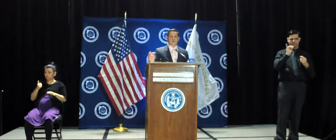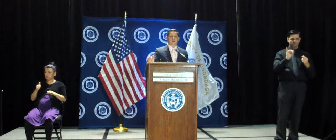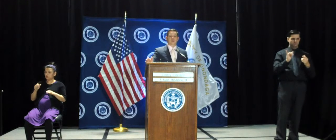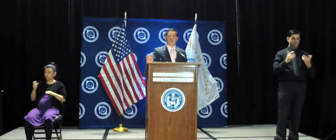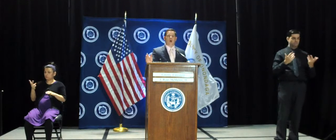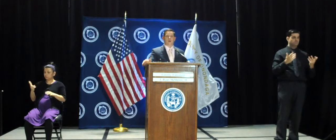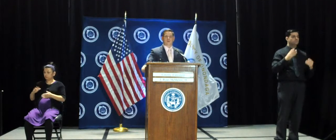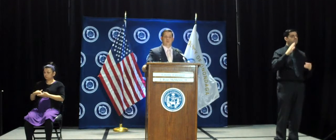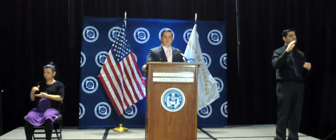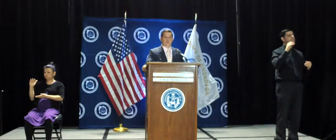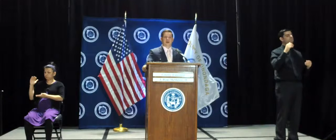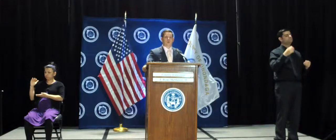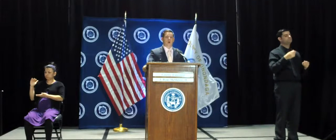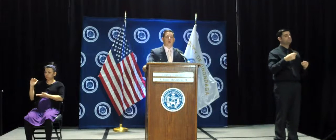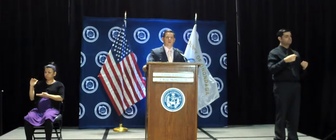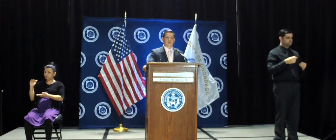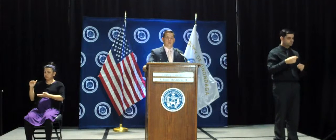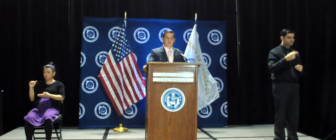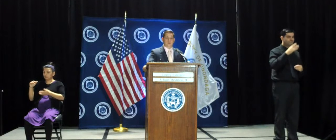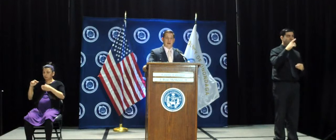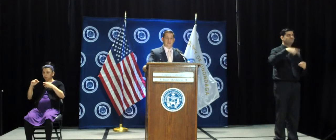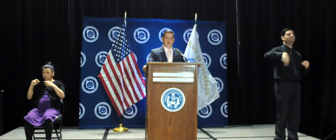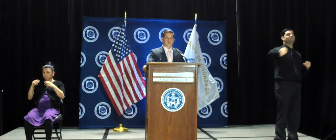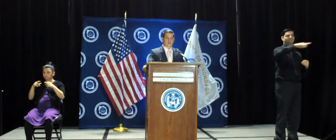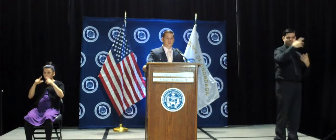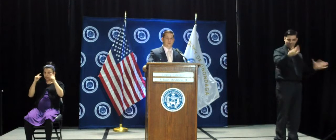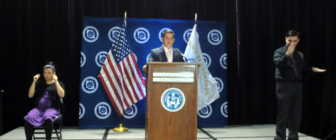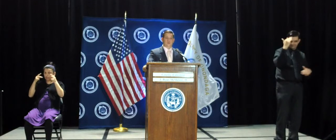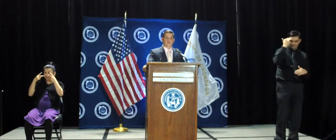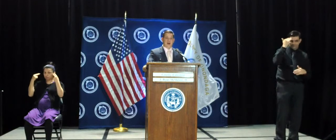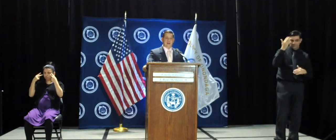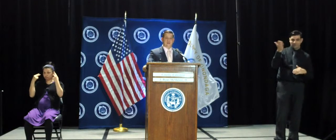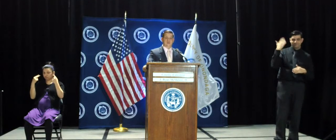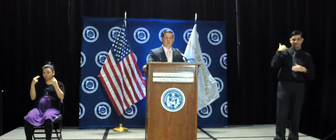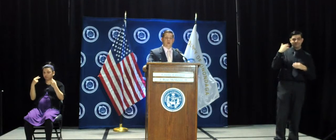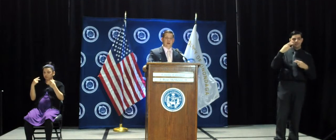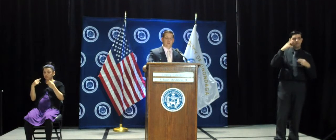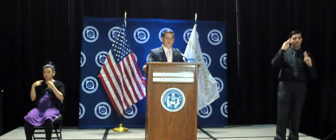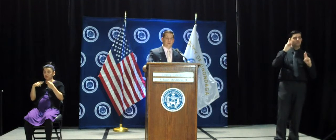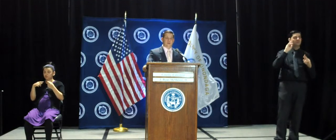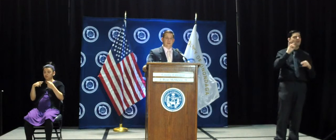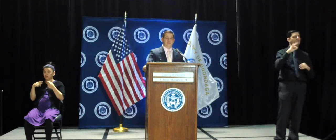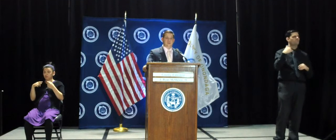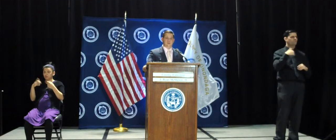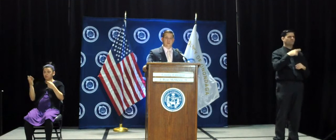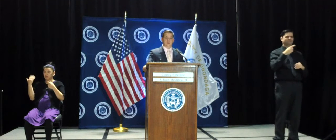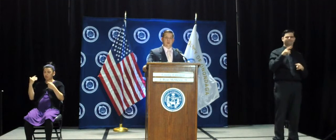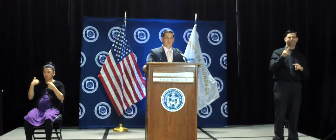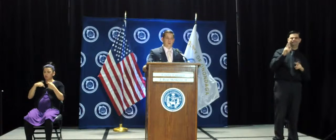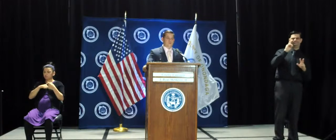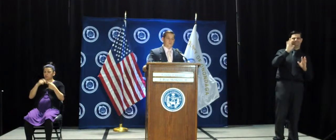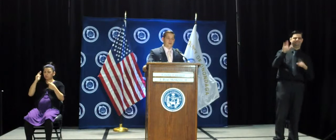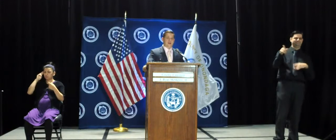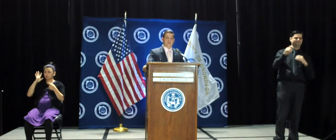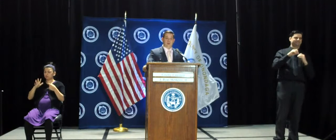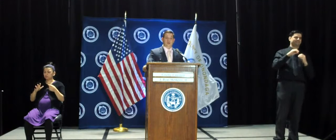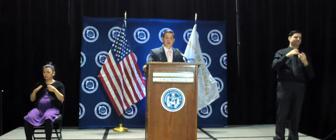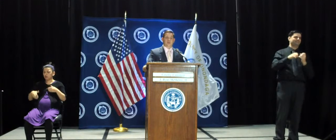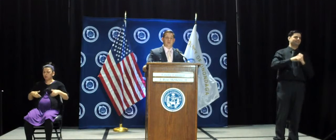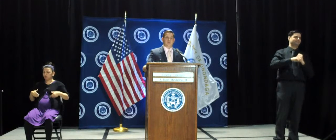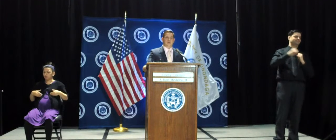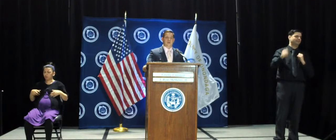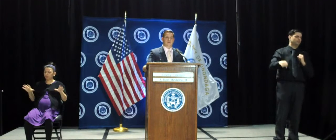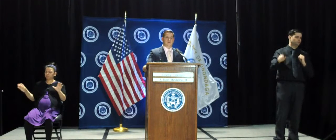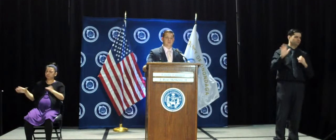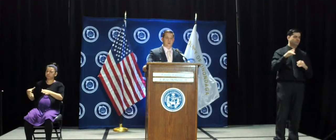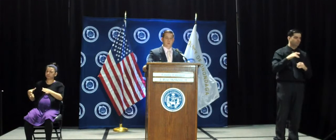didn't do anything, you're wrong. You're flat out wrong. We contact trace. We know for a fact that small gatherings led to cases. We know for a fact that large